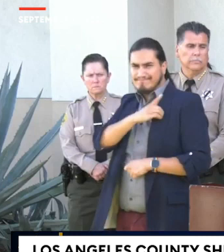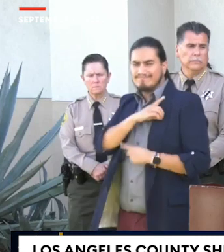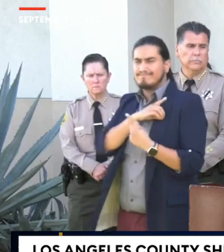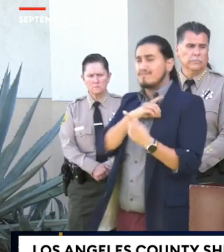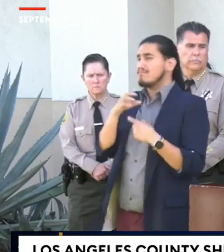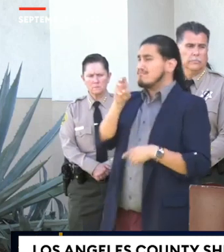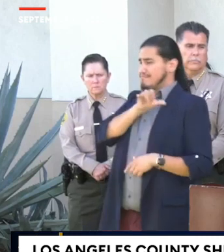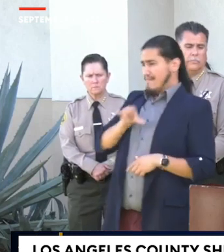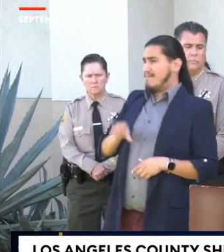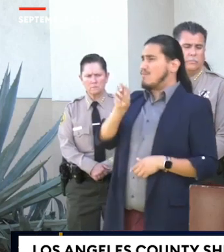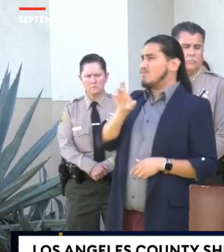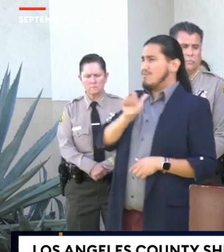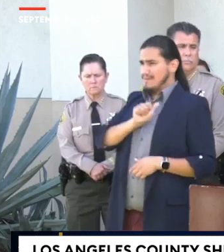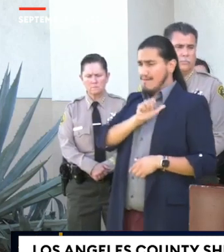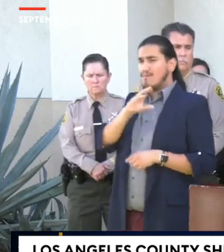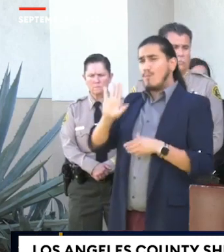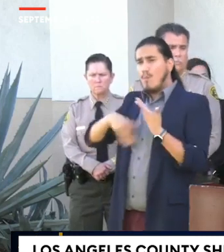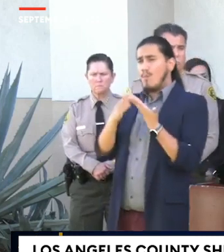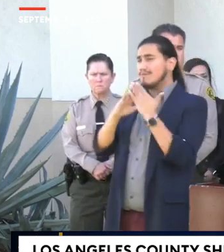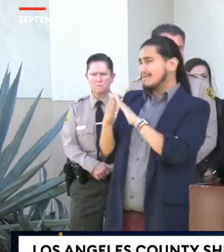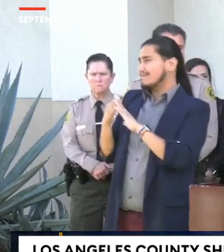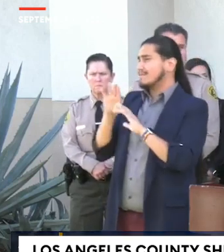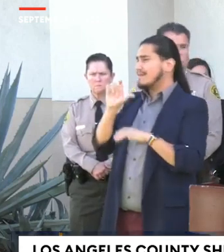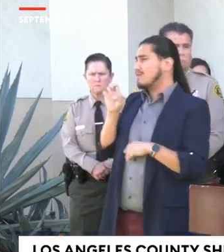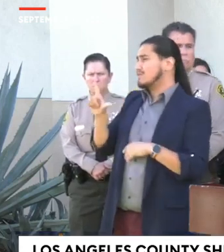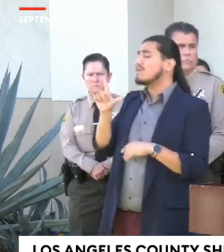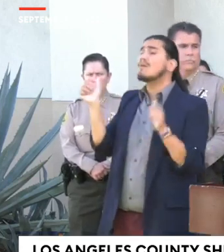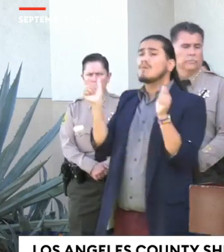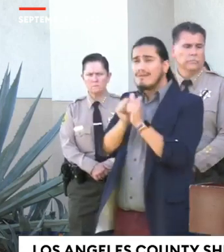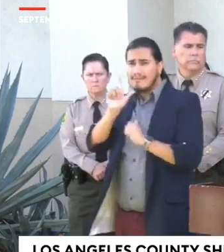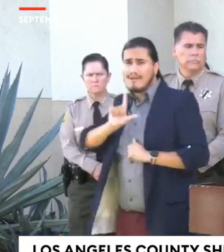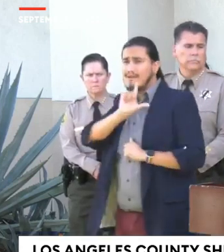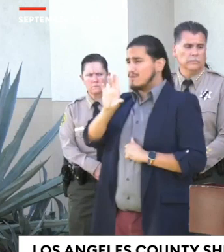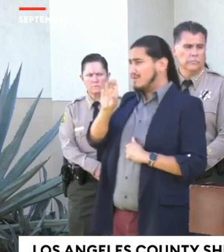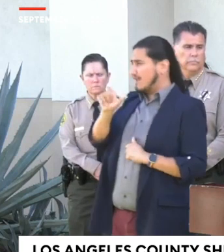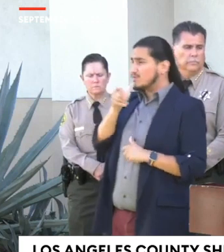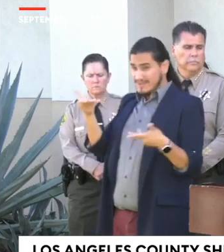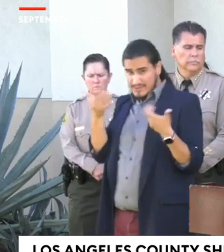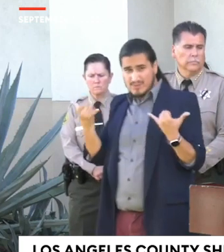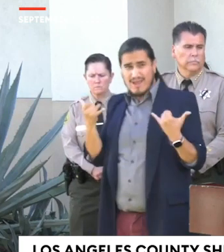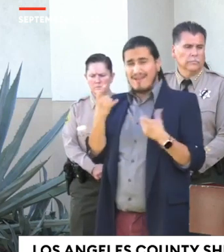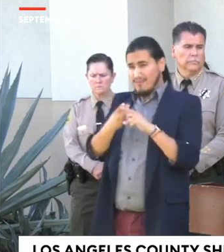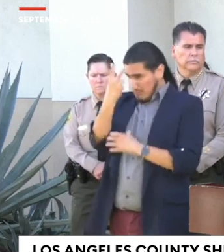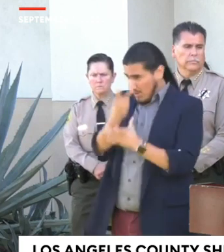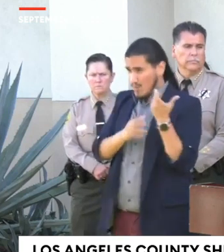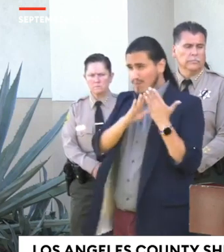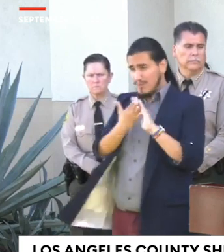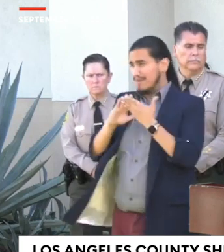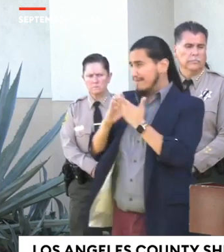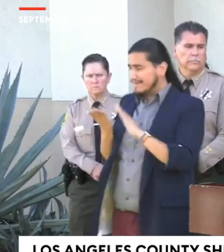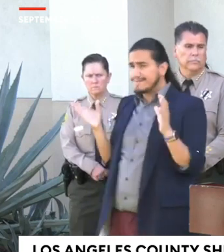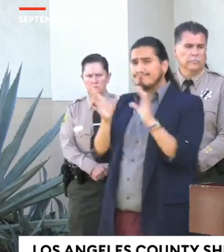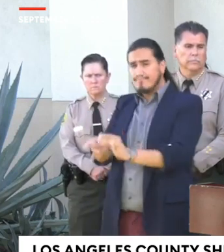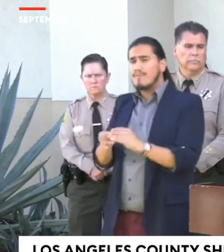Palmdale, and on behalf of my entire city council, and actually with the Lancaster Council that's here today too, from both communities, we